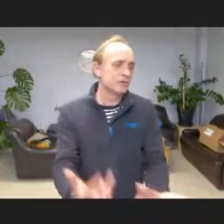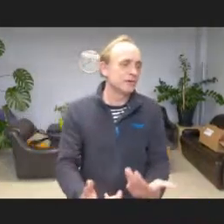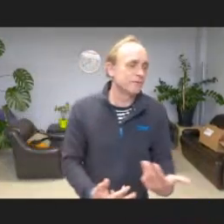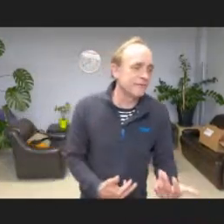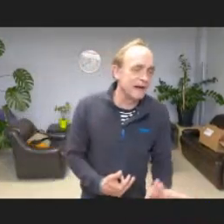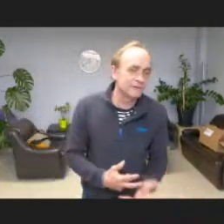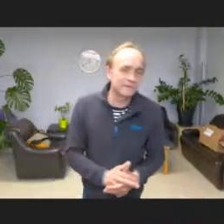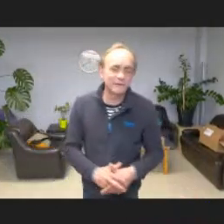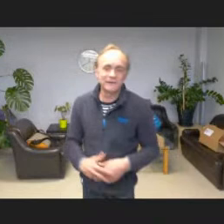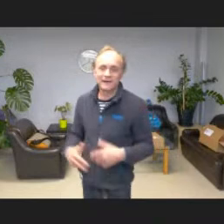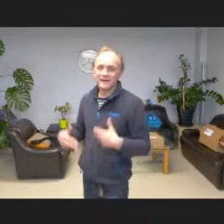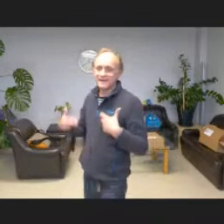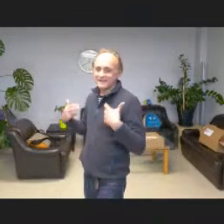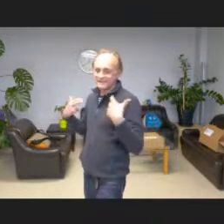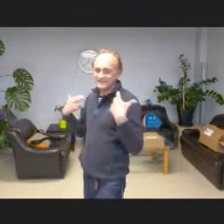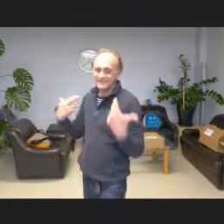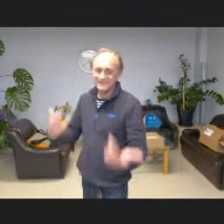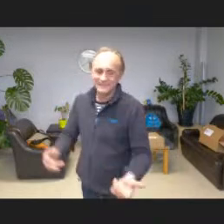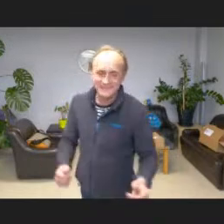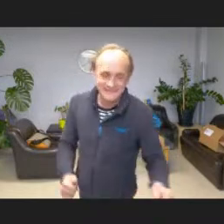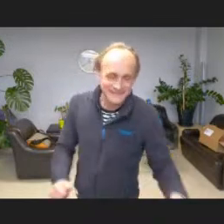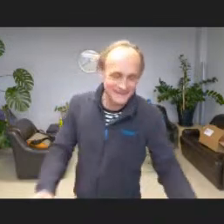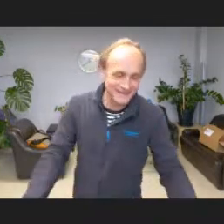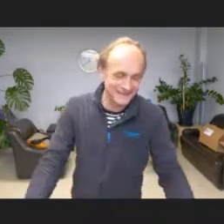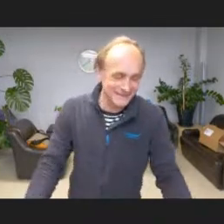very fast